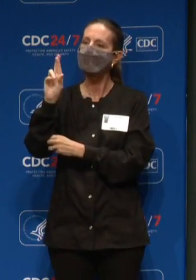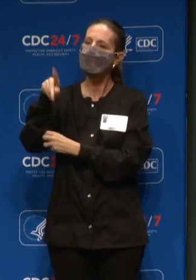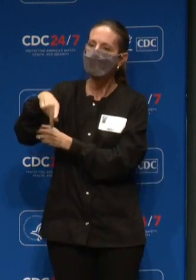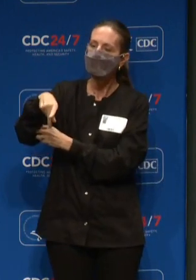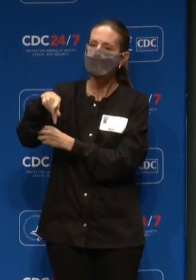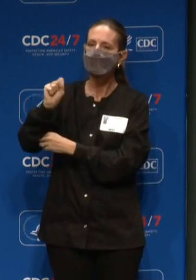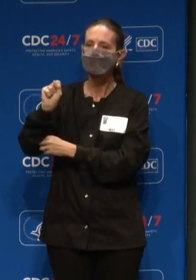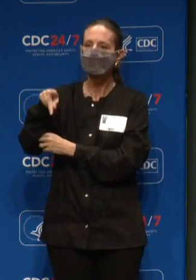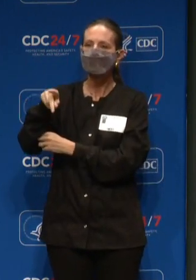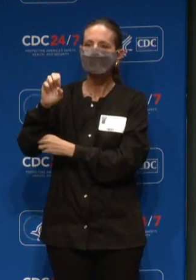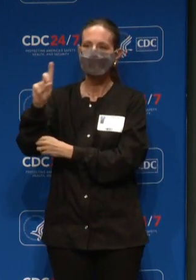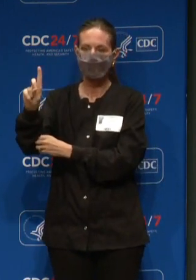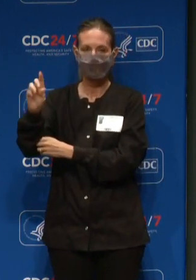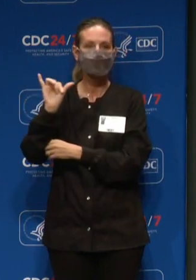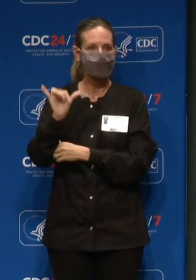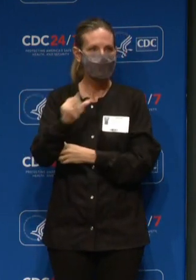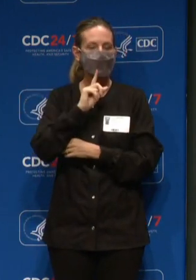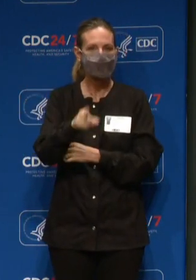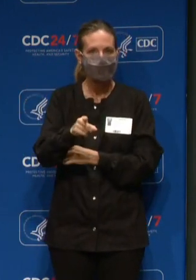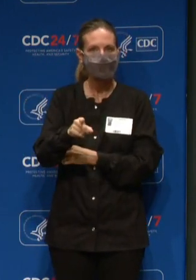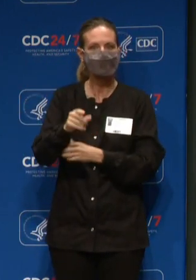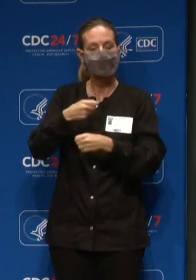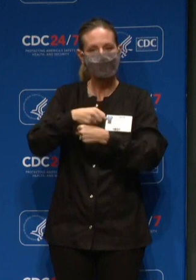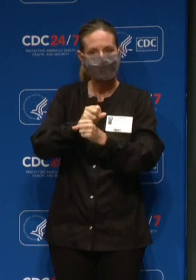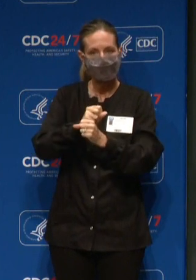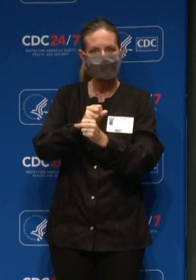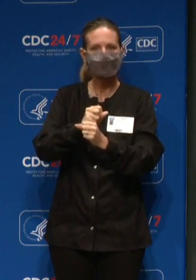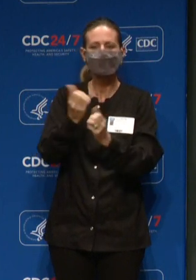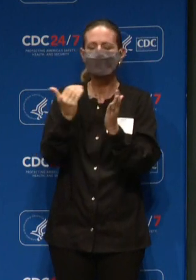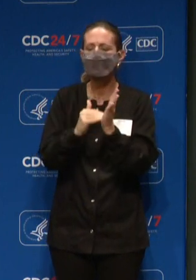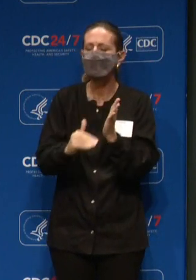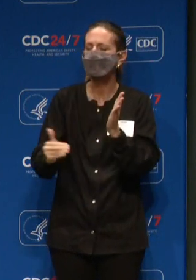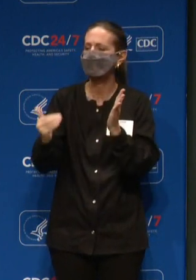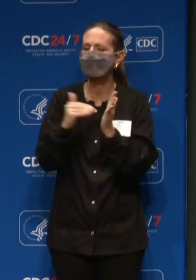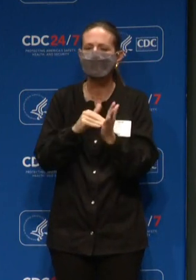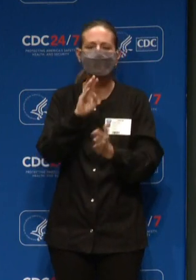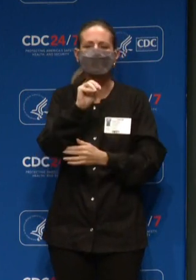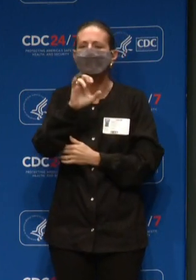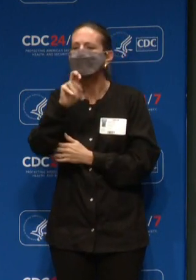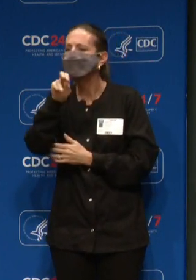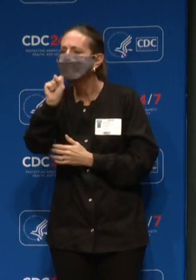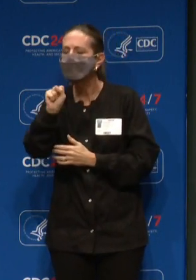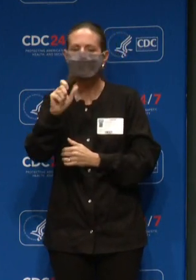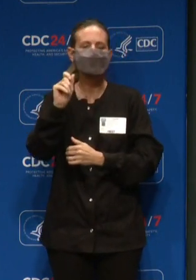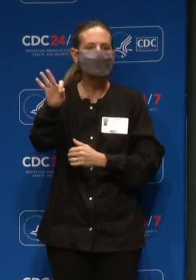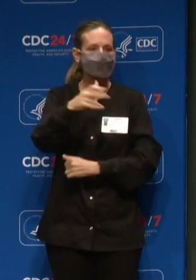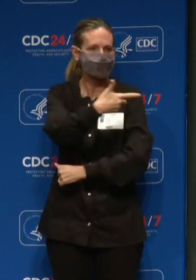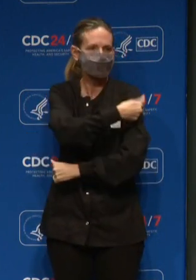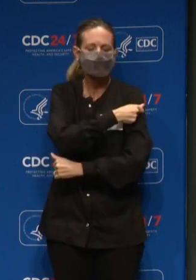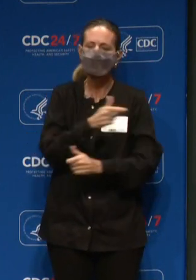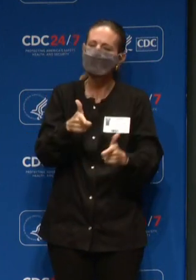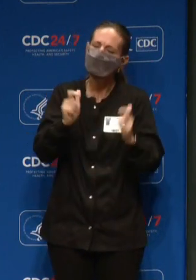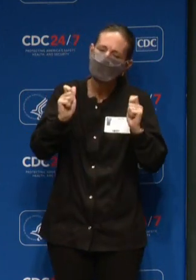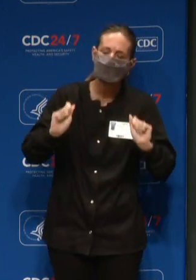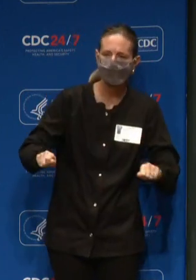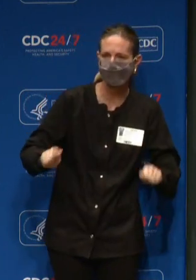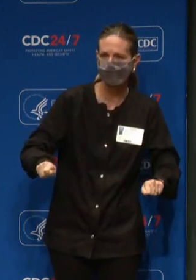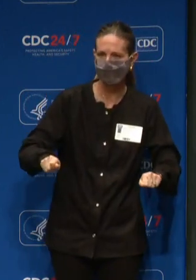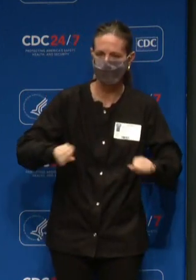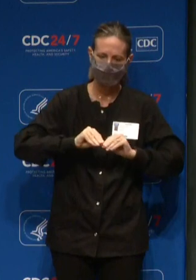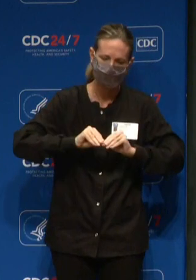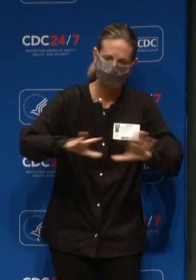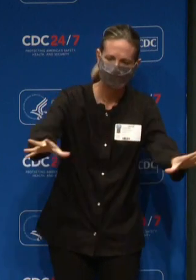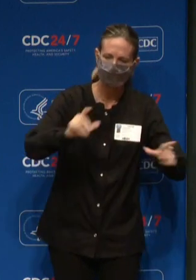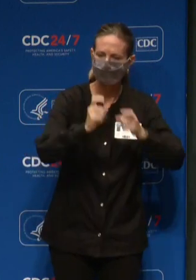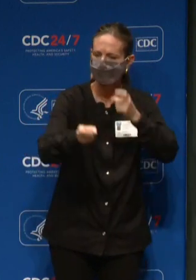develop, make, and distribute millions of COVID-19 vaccine doses as quickly as possible while